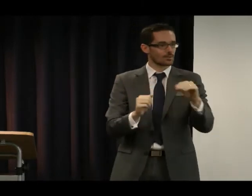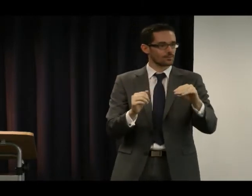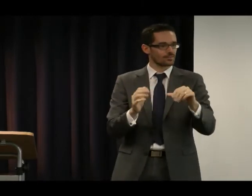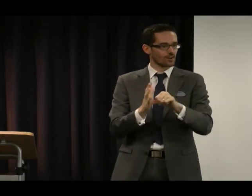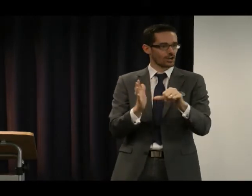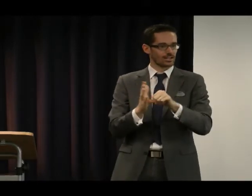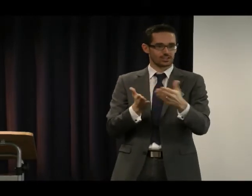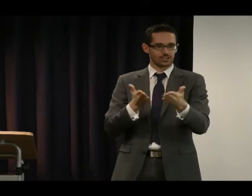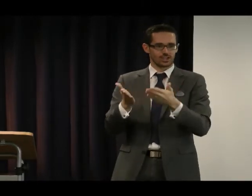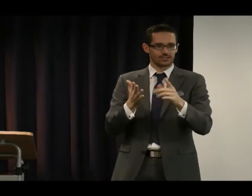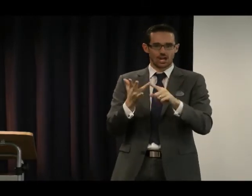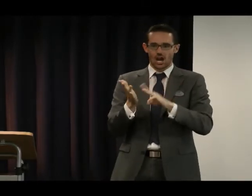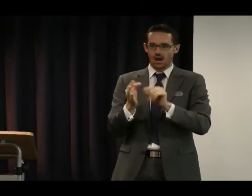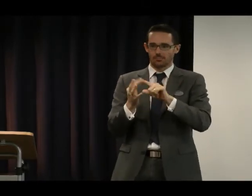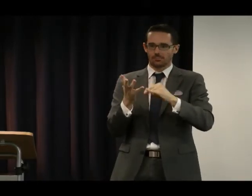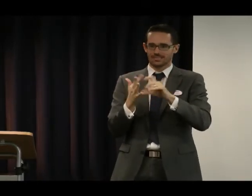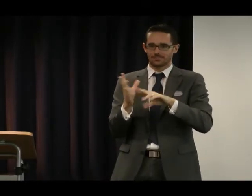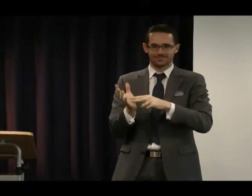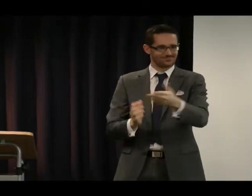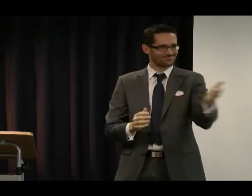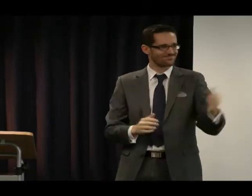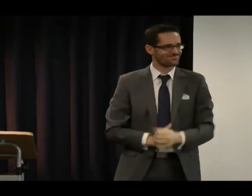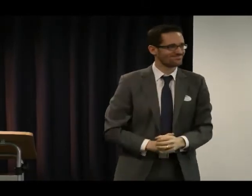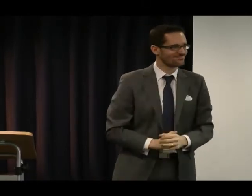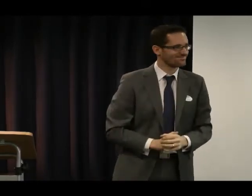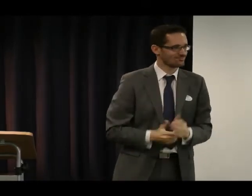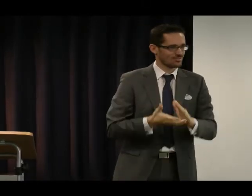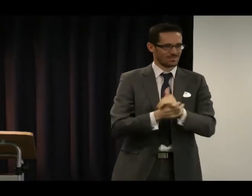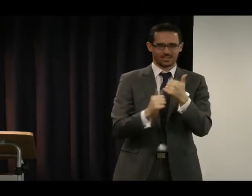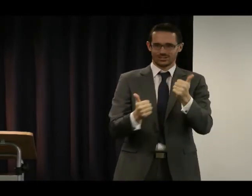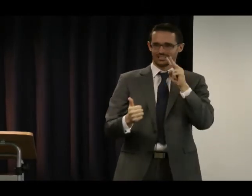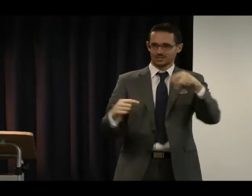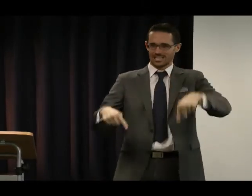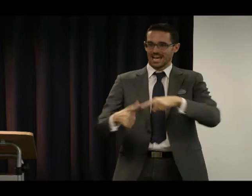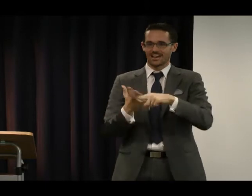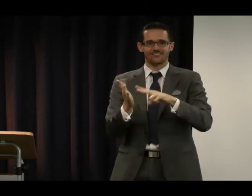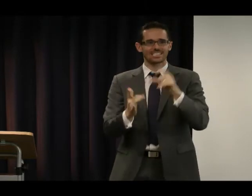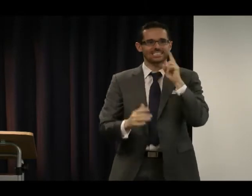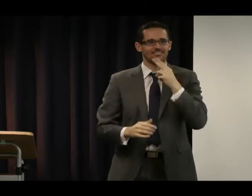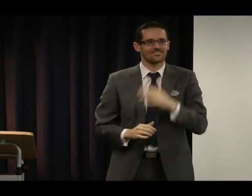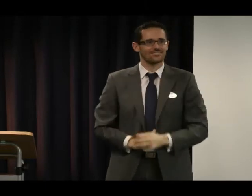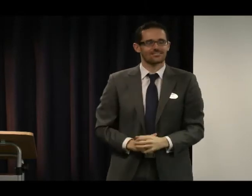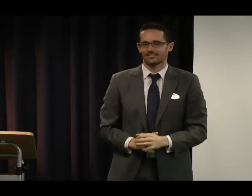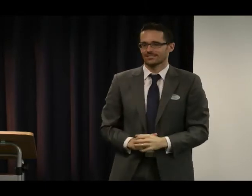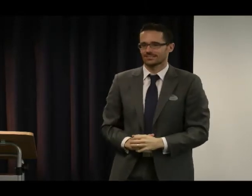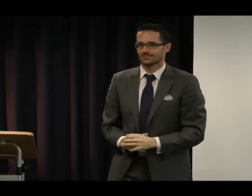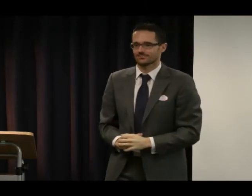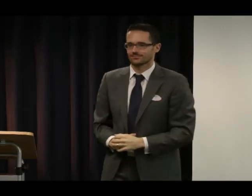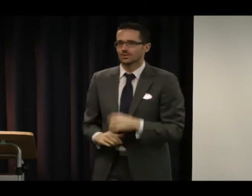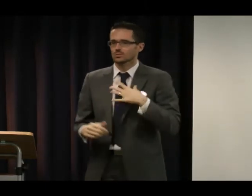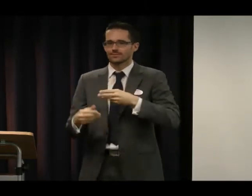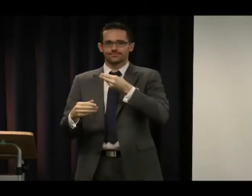warm welcome to everyone, especially our friends from the Financial Services Ombudsman. It's great to see you here at